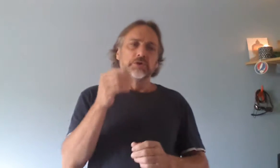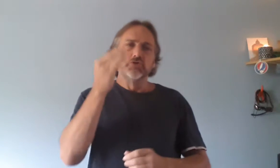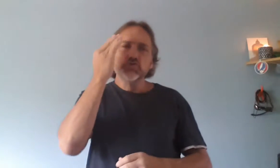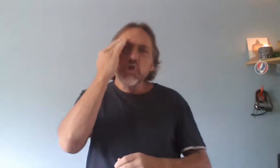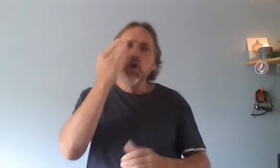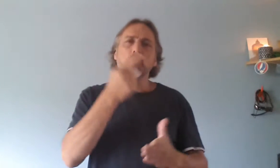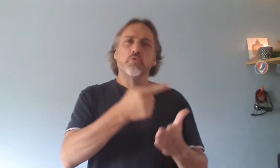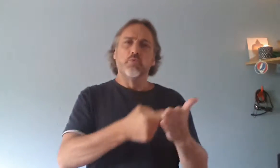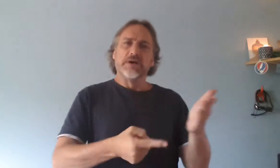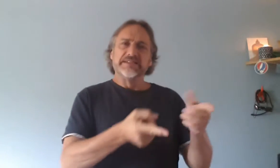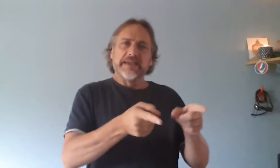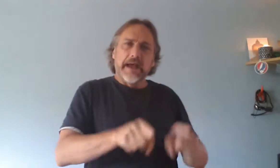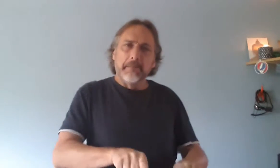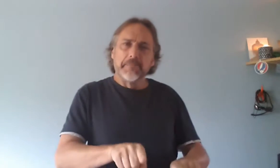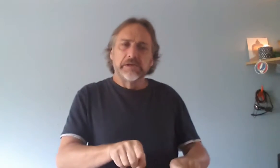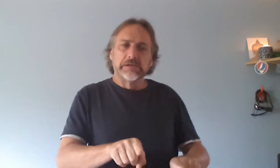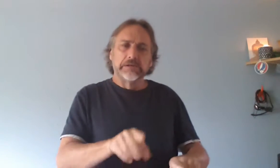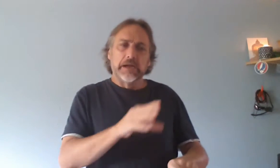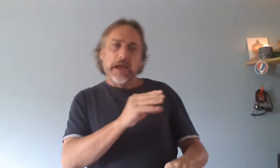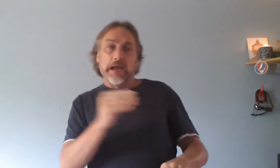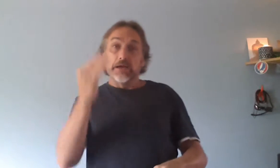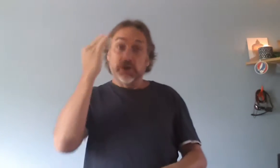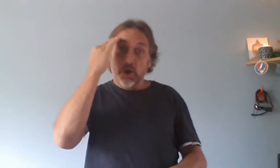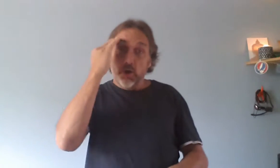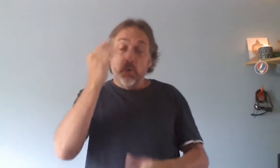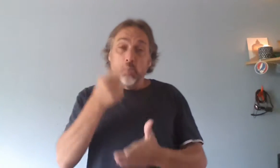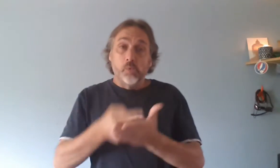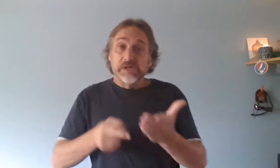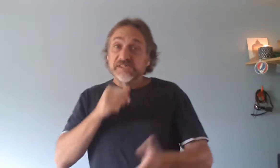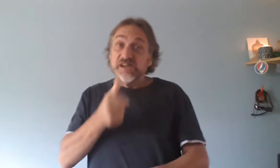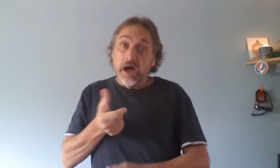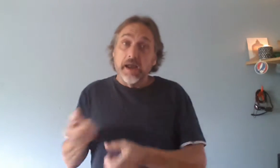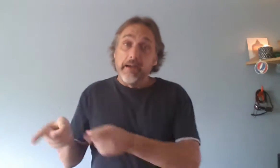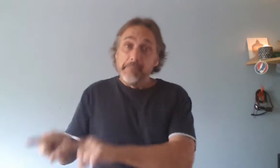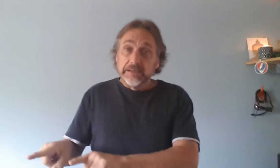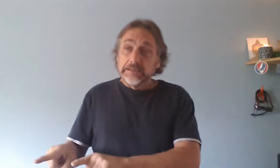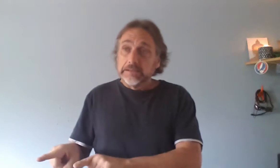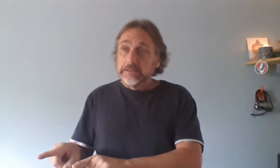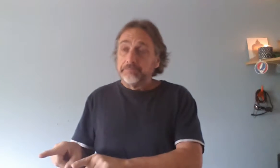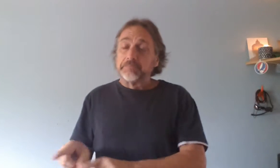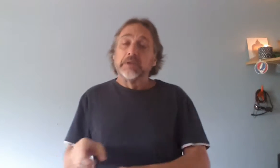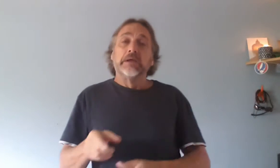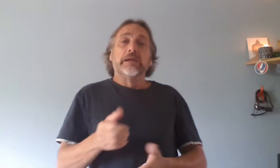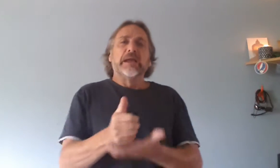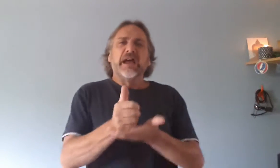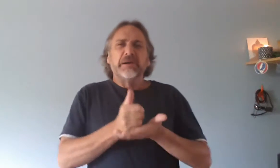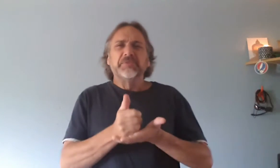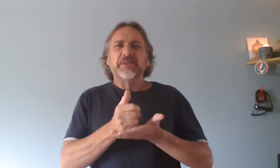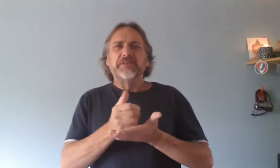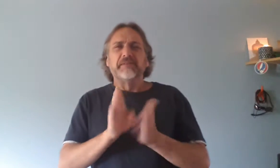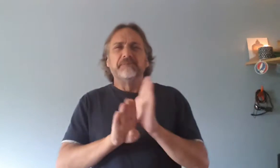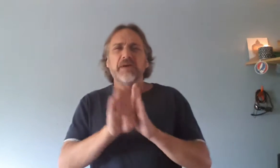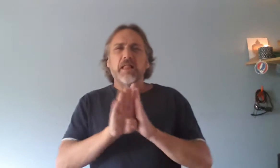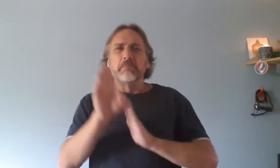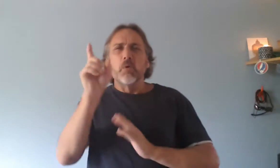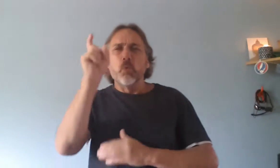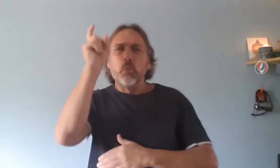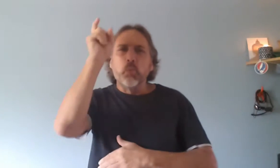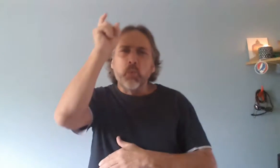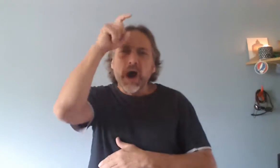happening, and find ways to be in a wiser relationship to things that are going on in